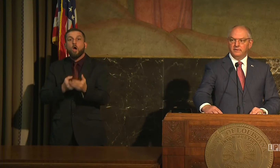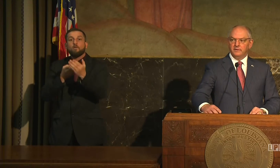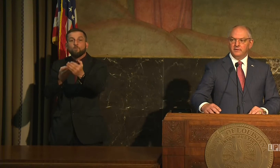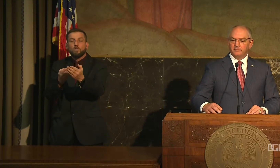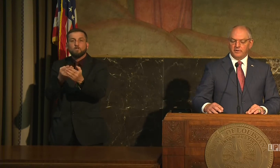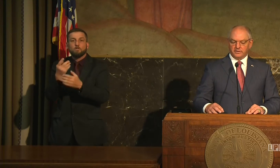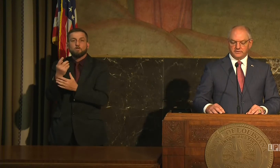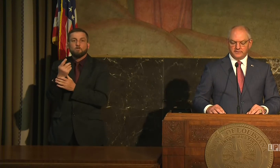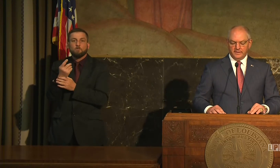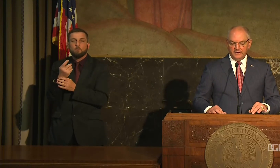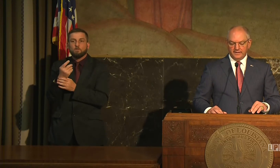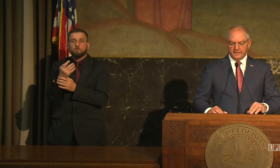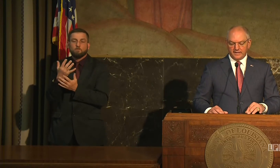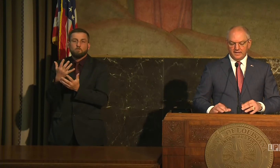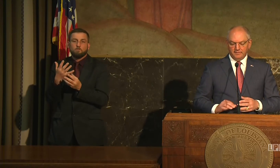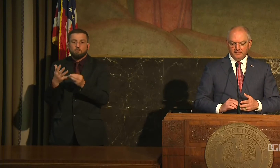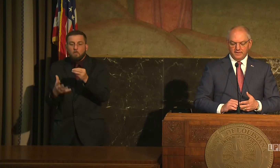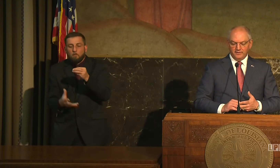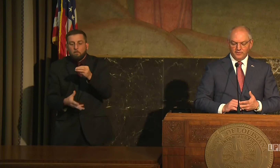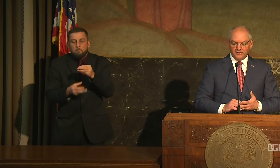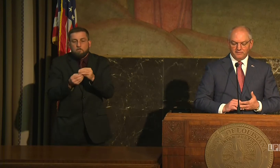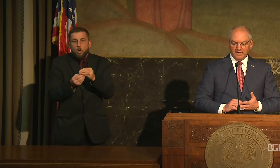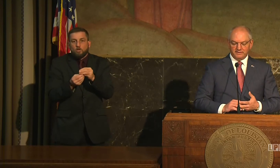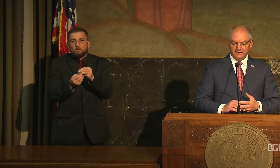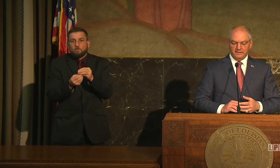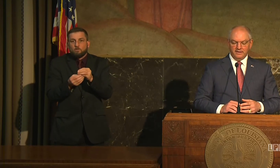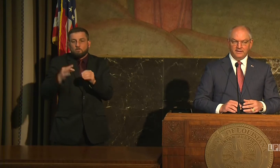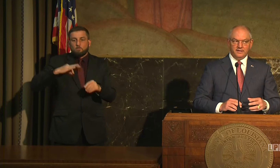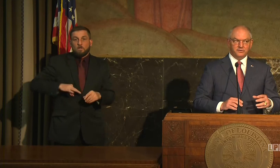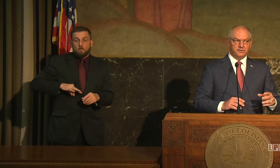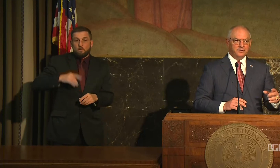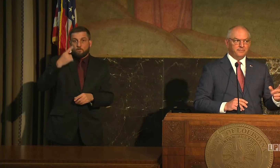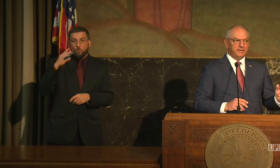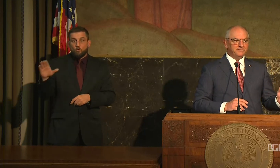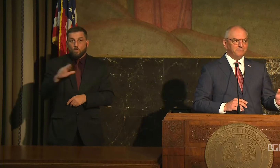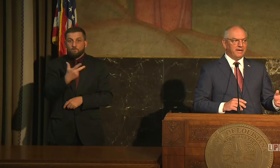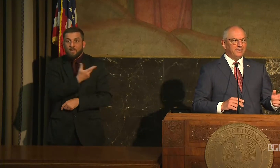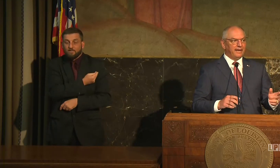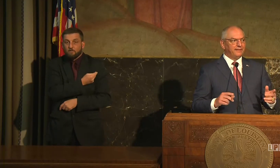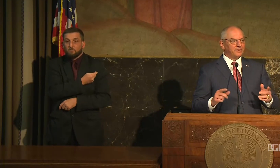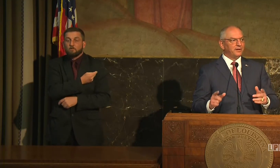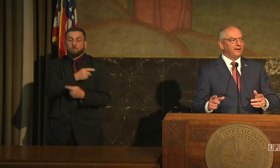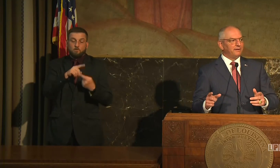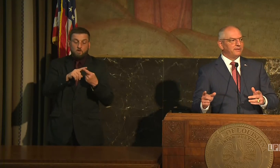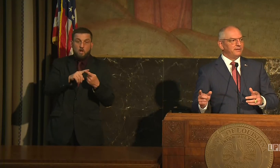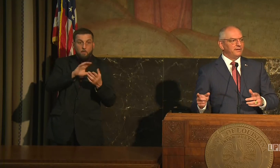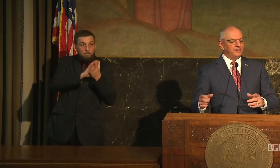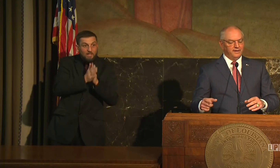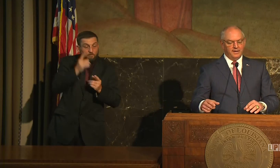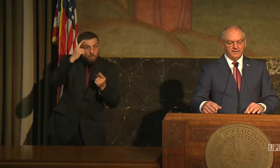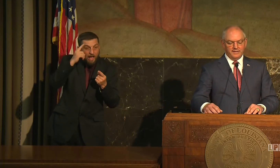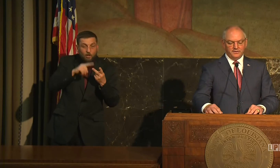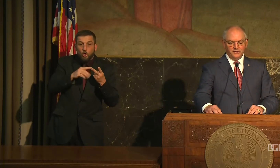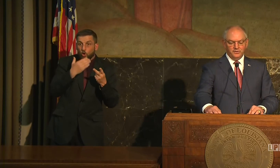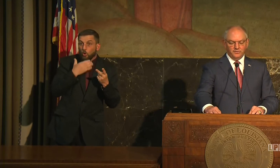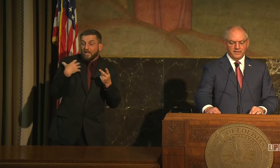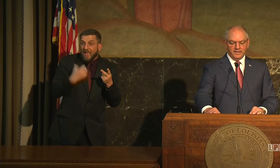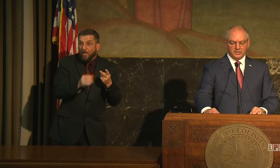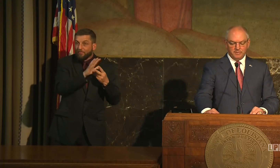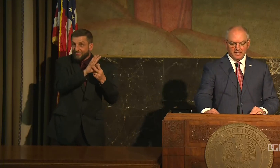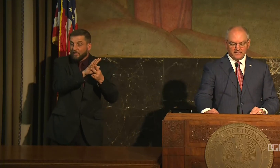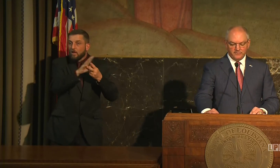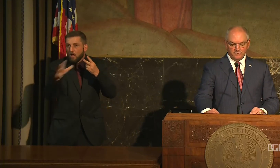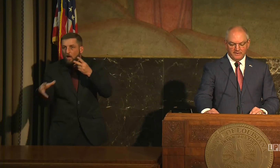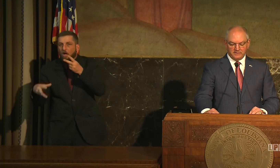some perks that come with your vaccine, in addition to the peace of mind and the good health that you